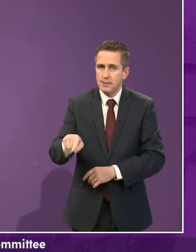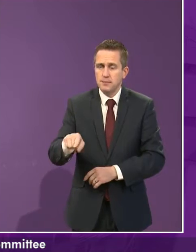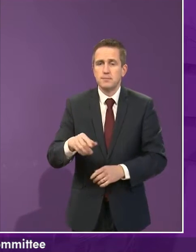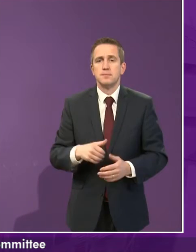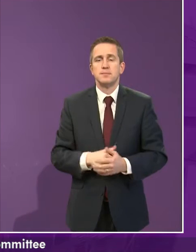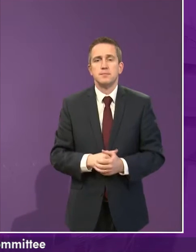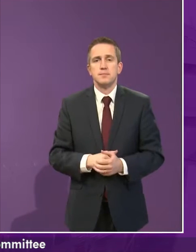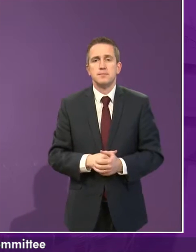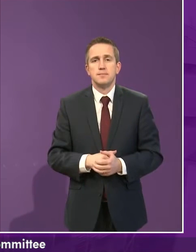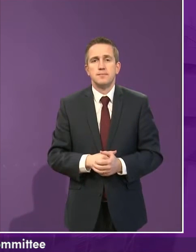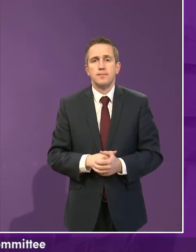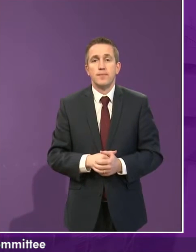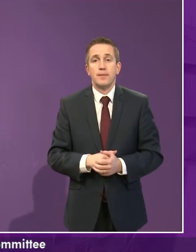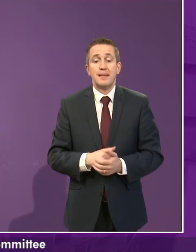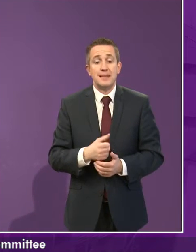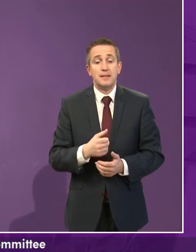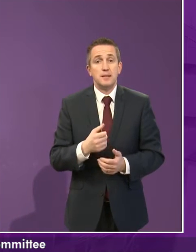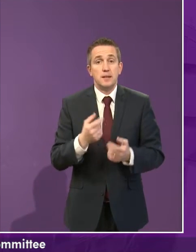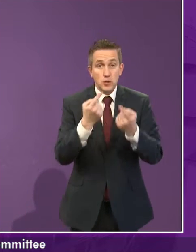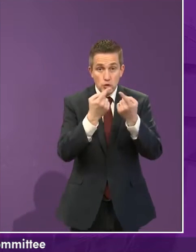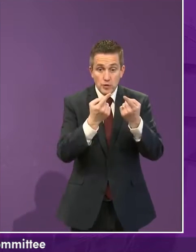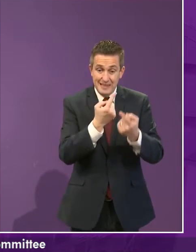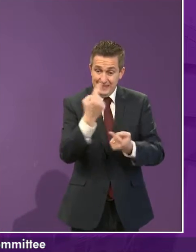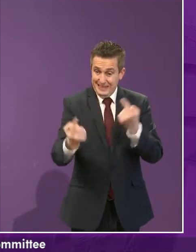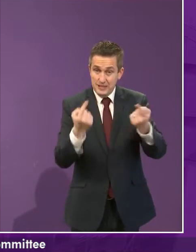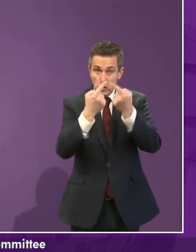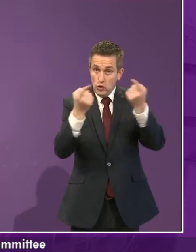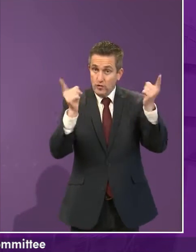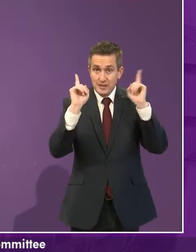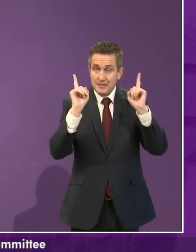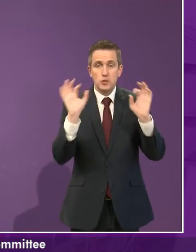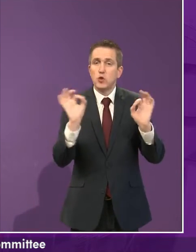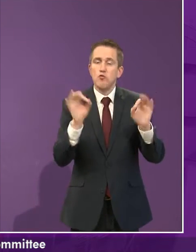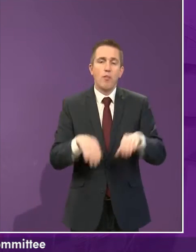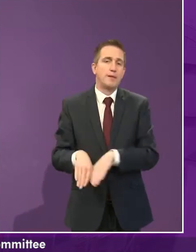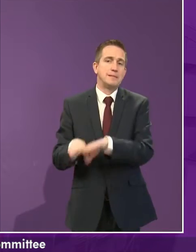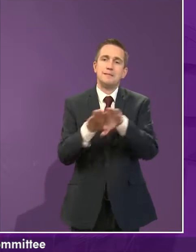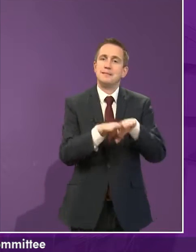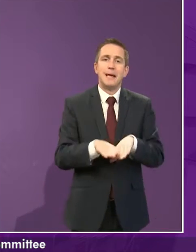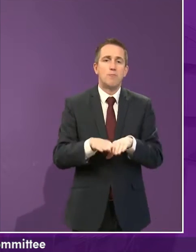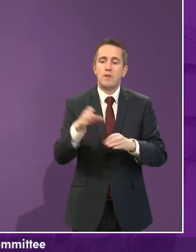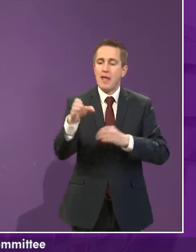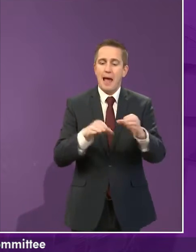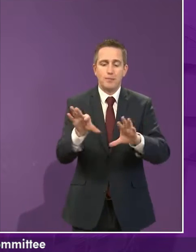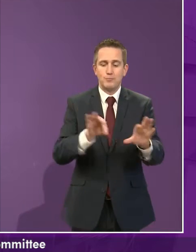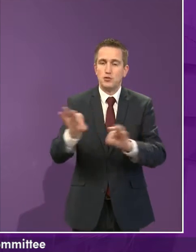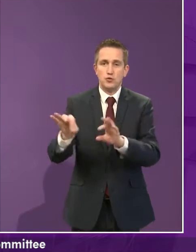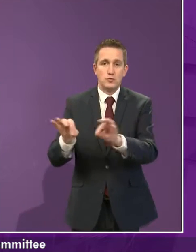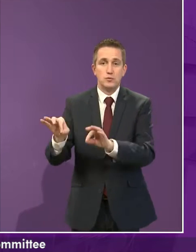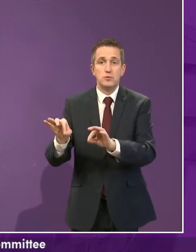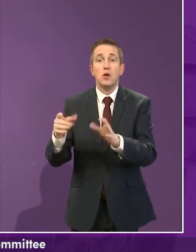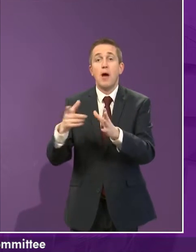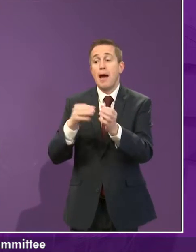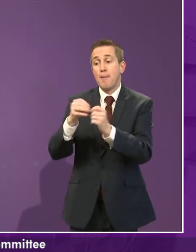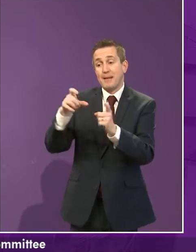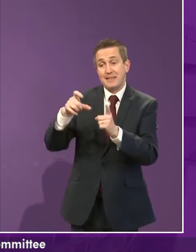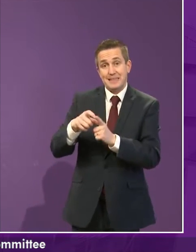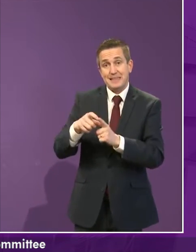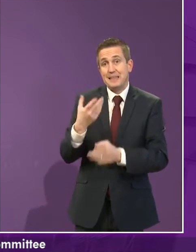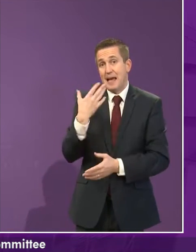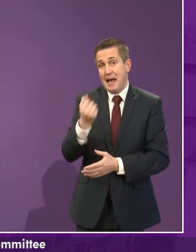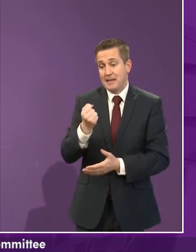Admissions setups within each university are not the same. So at Aberdeen, we have what we would call